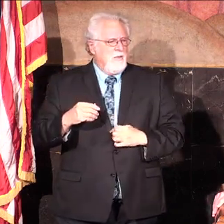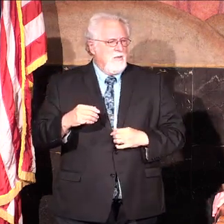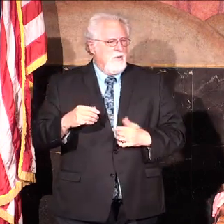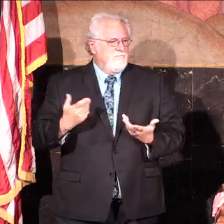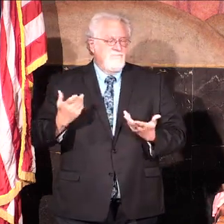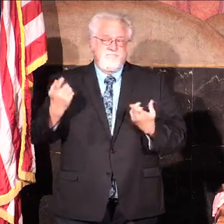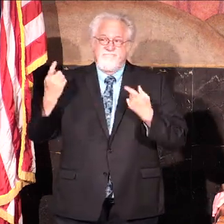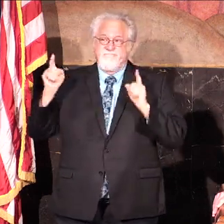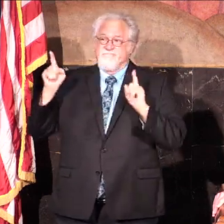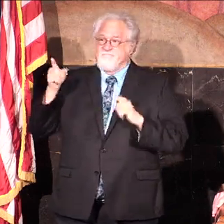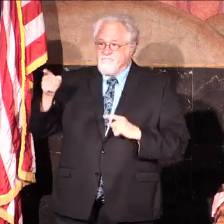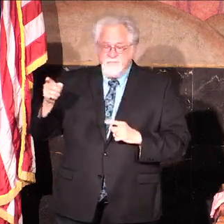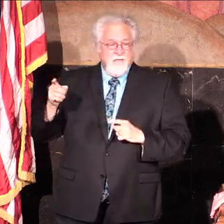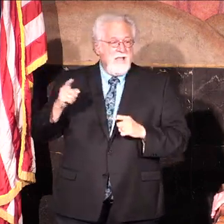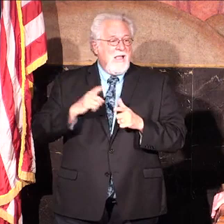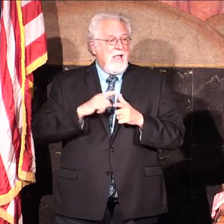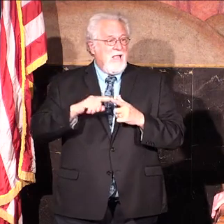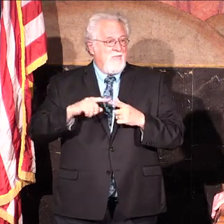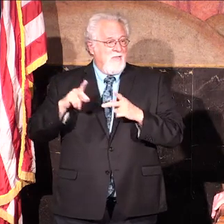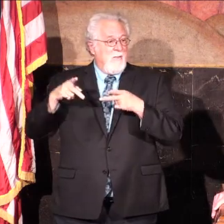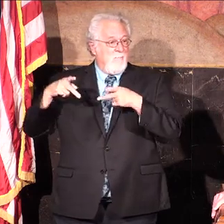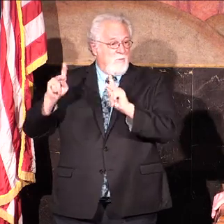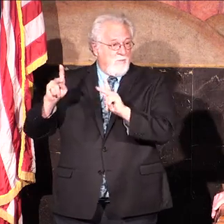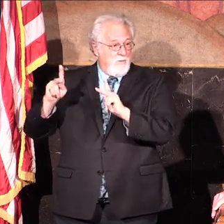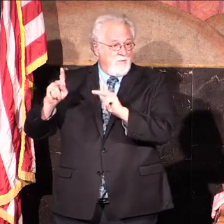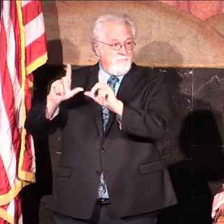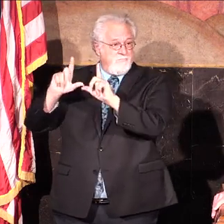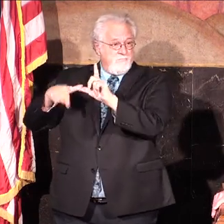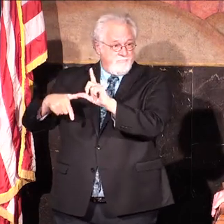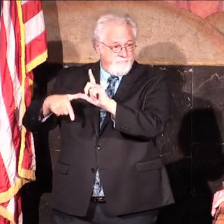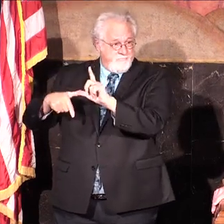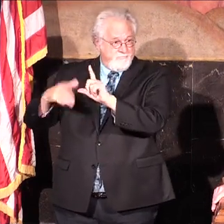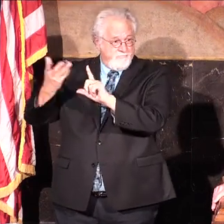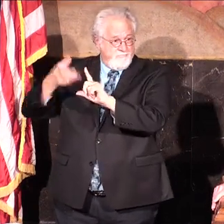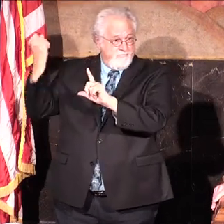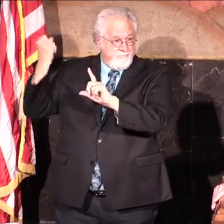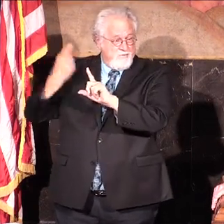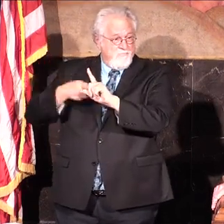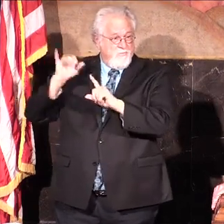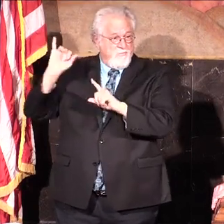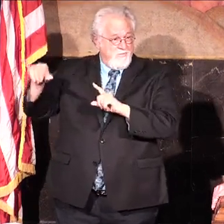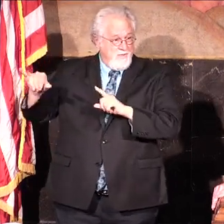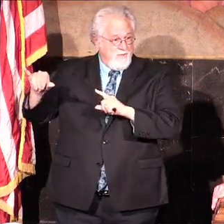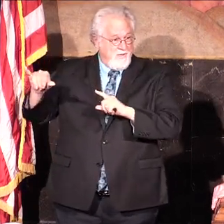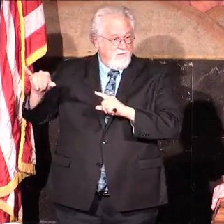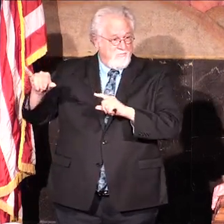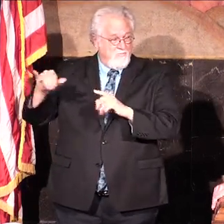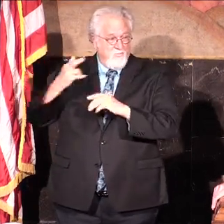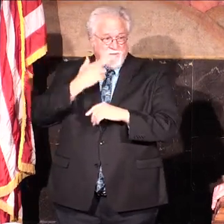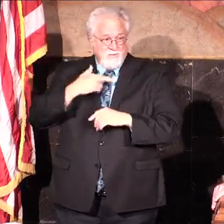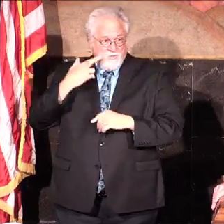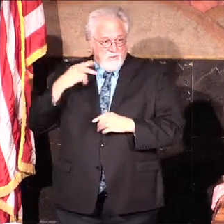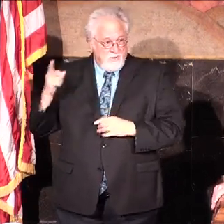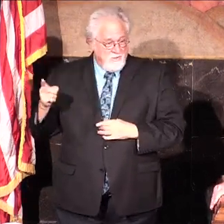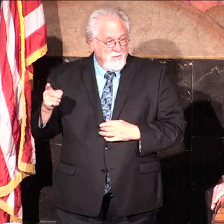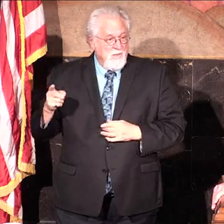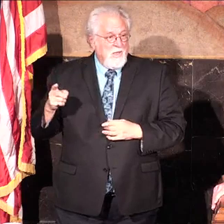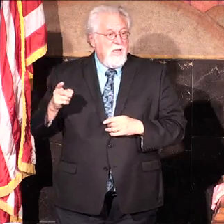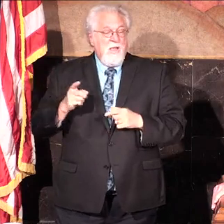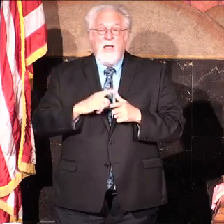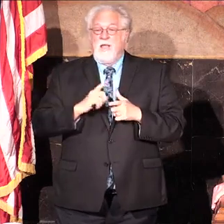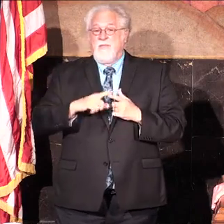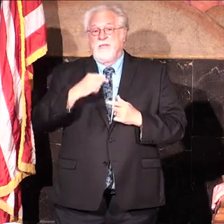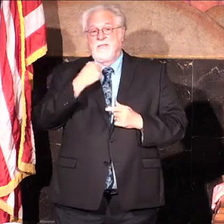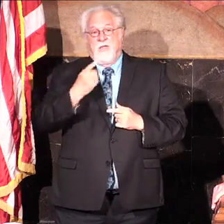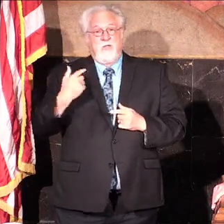fruitful. And then the permit was taken from that particular restaurant. And I will tell you